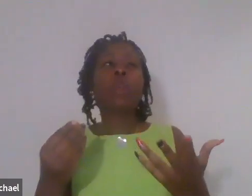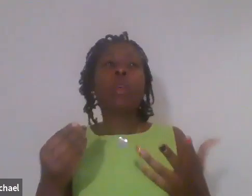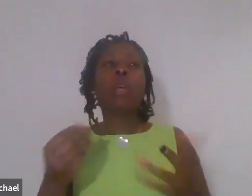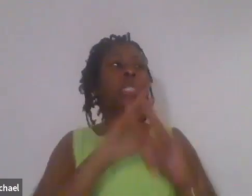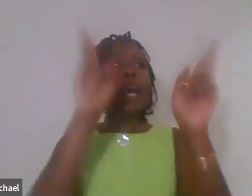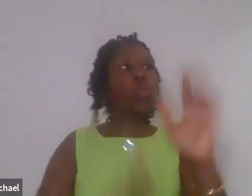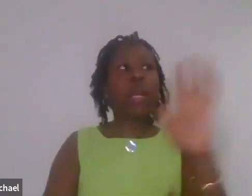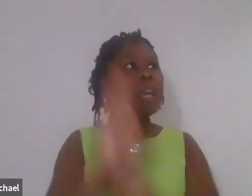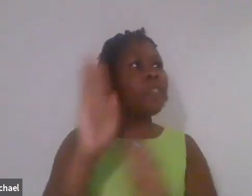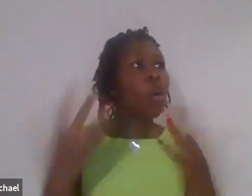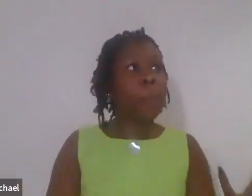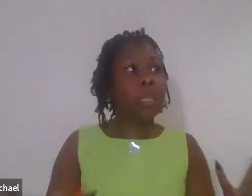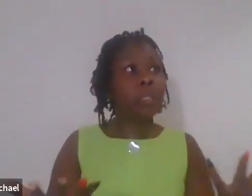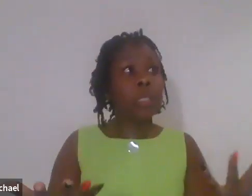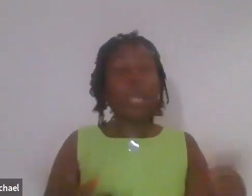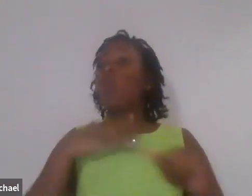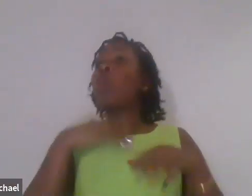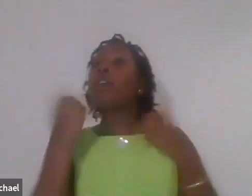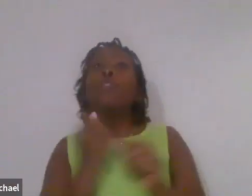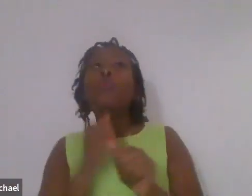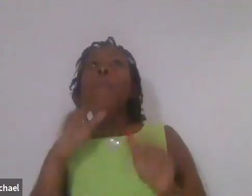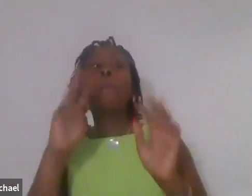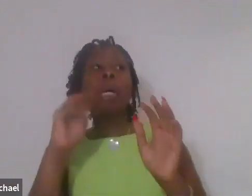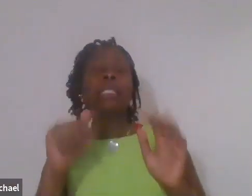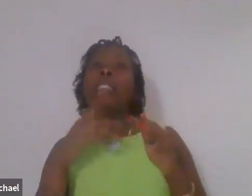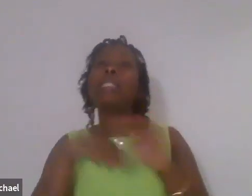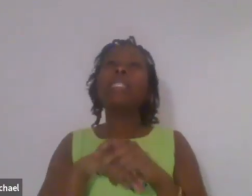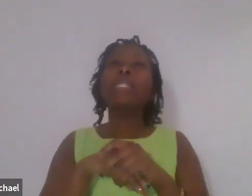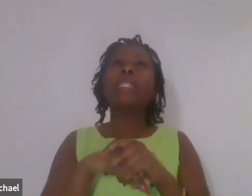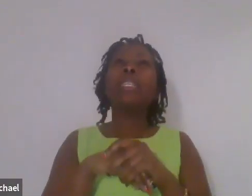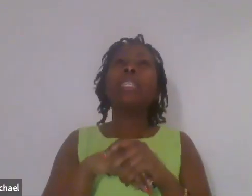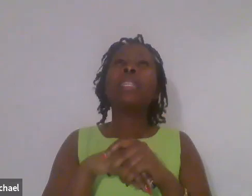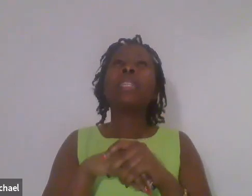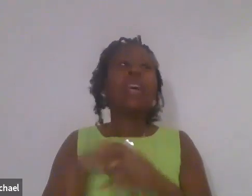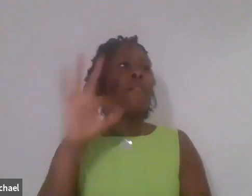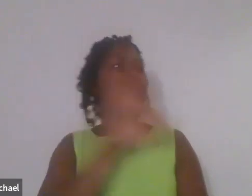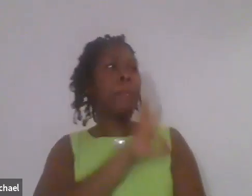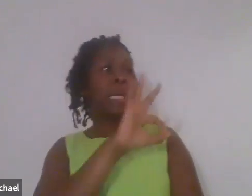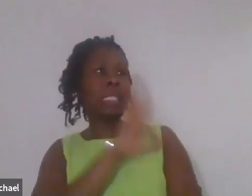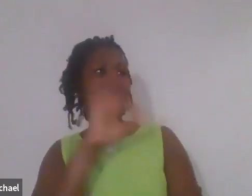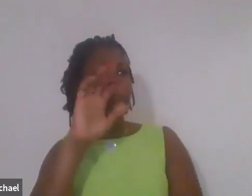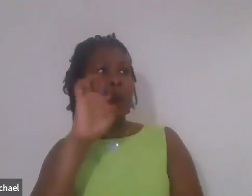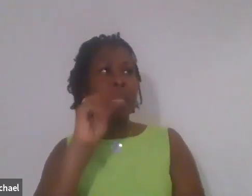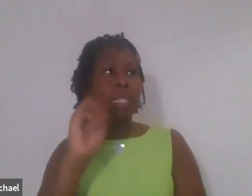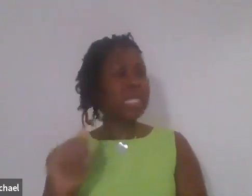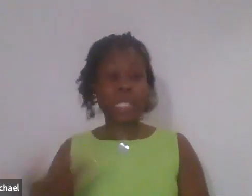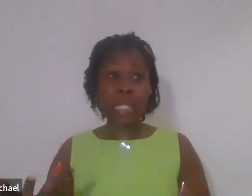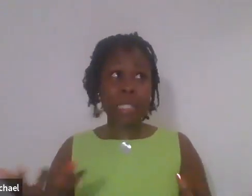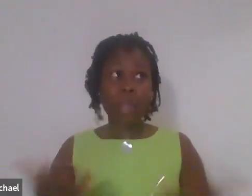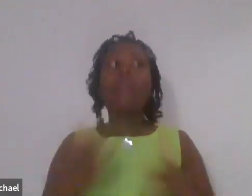in international development. You can do master maybe in feminist. You